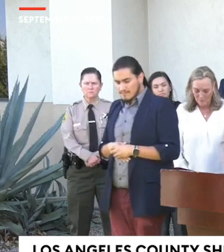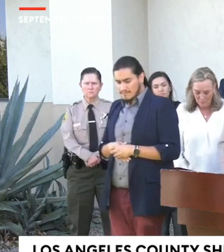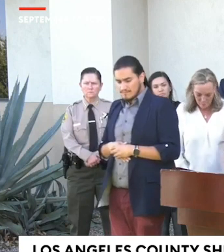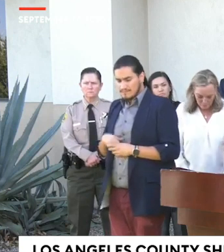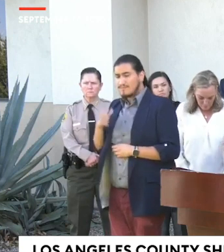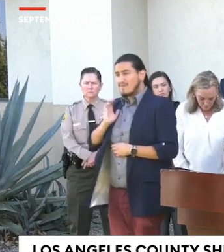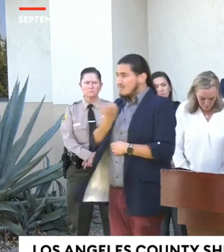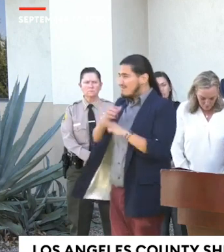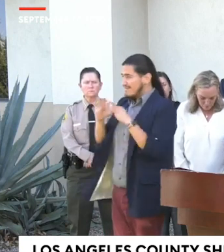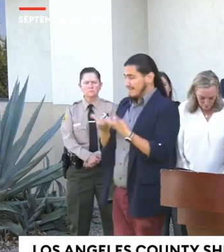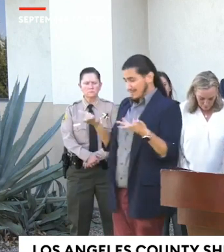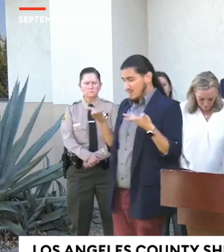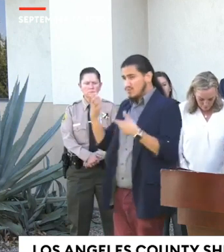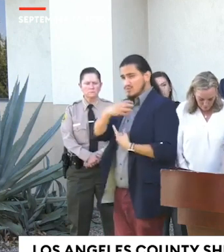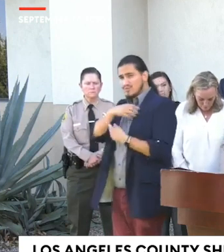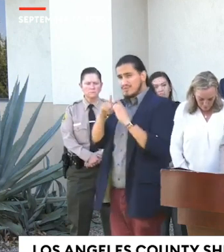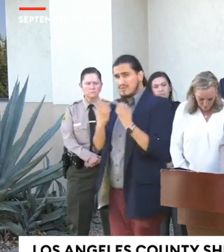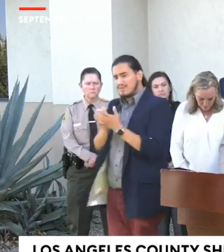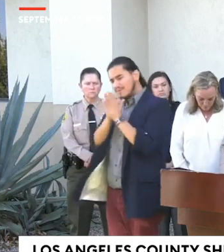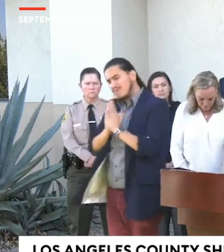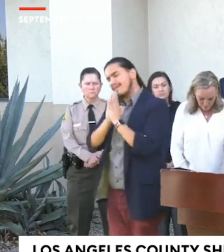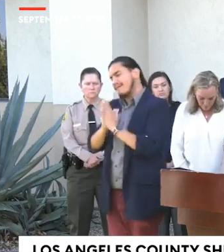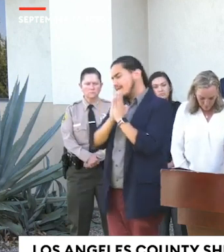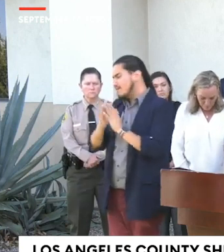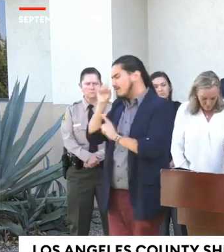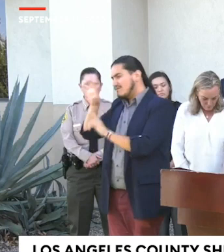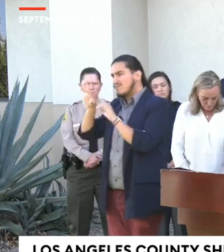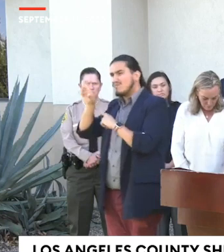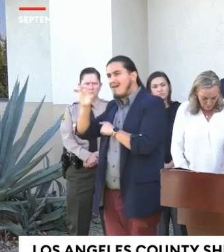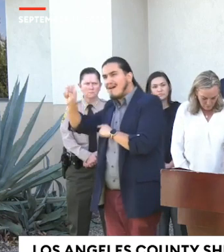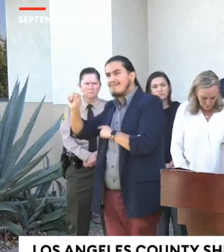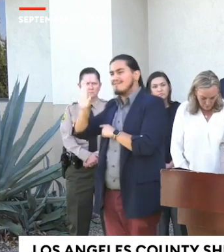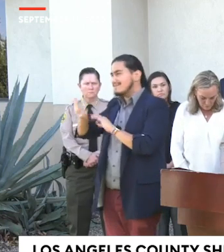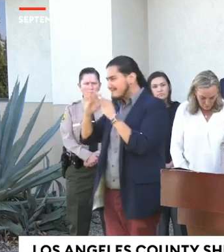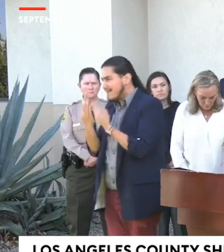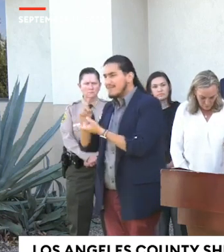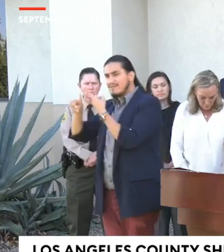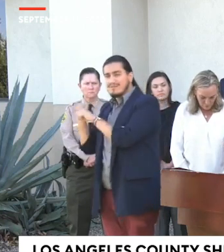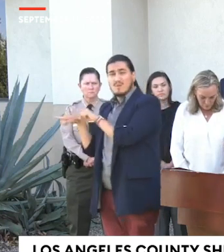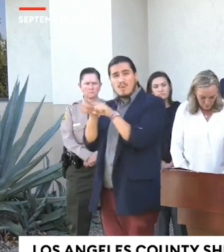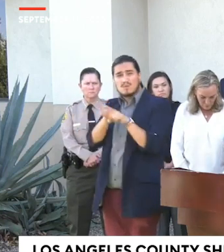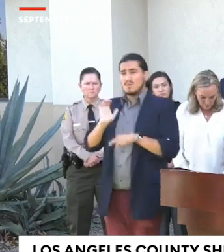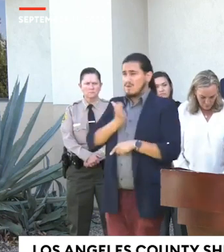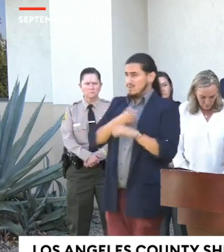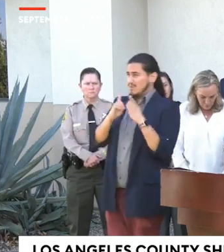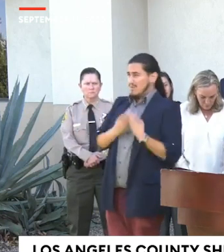Our family here at the Sheriff's Department has been praying for Ryan's family, friends, as well as our department members who are